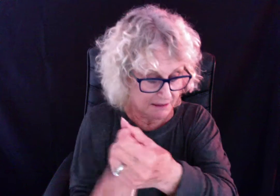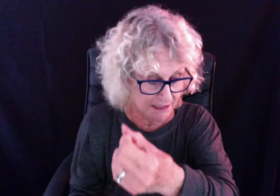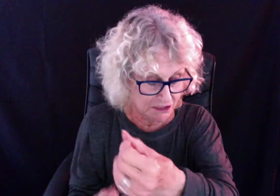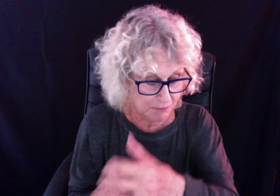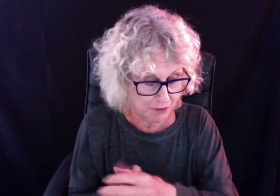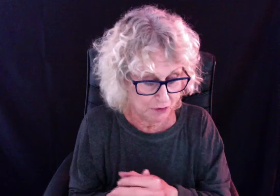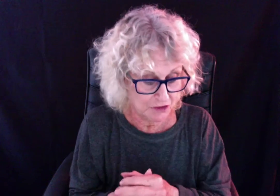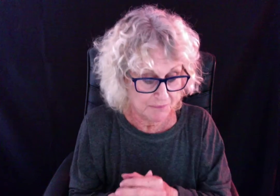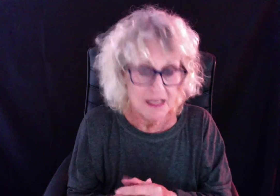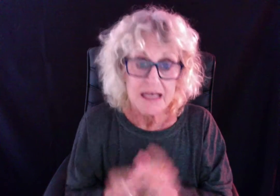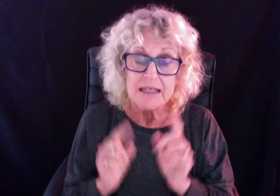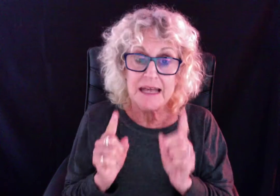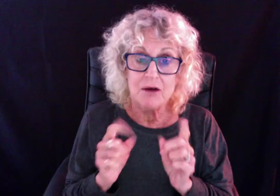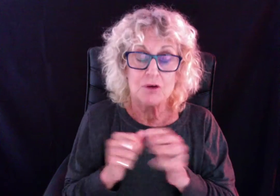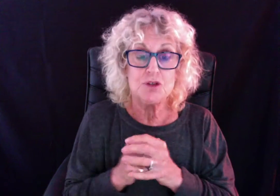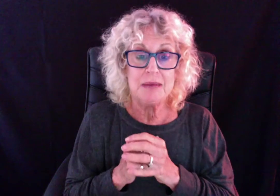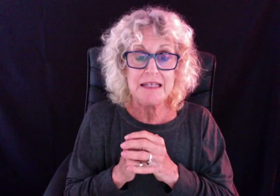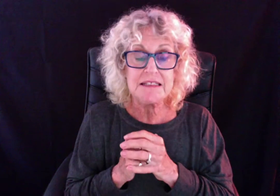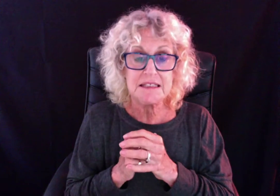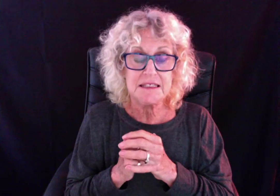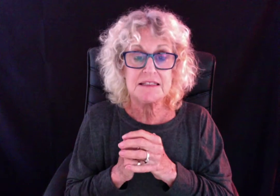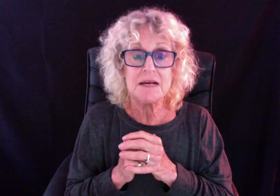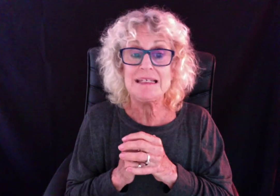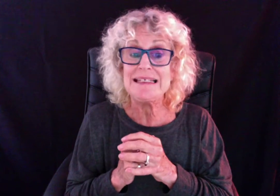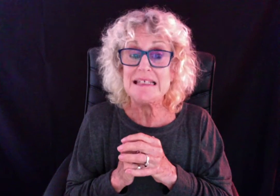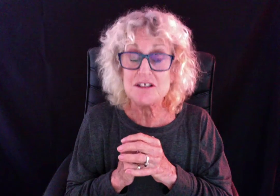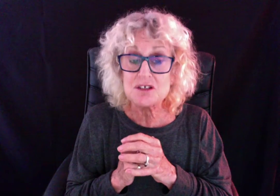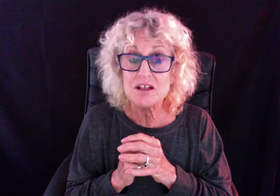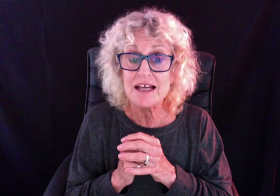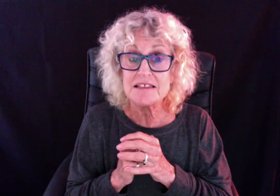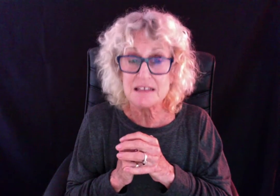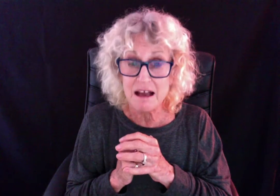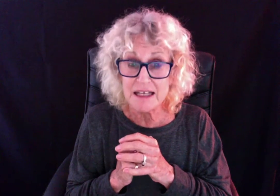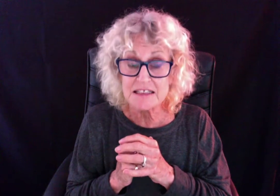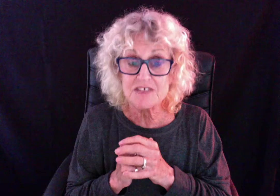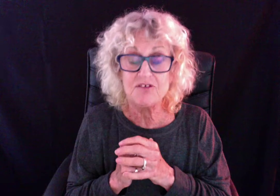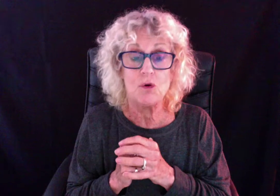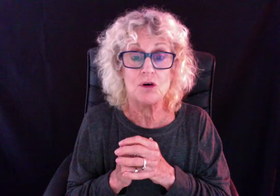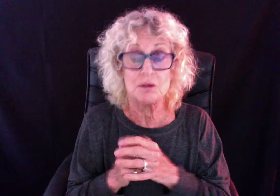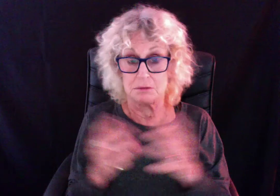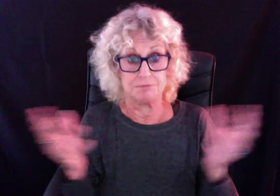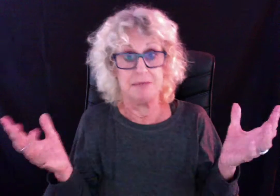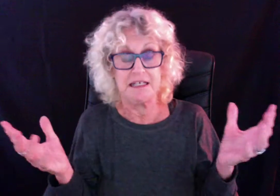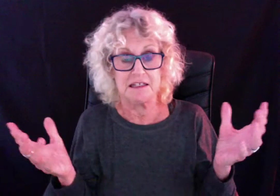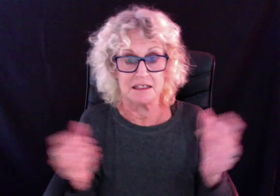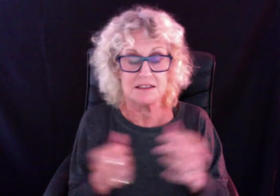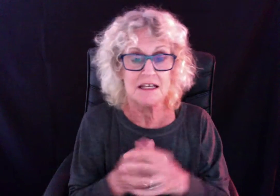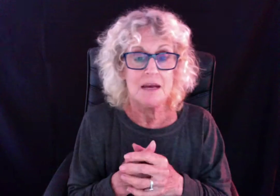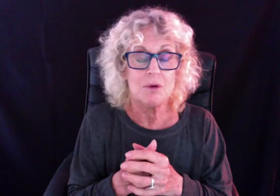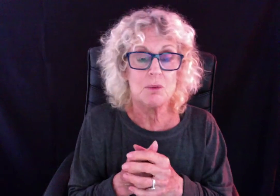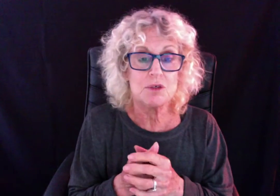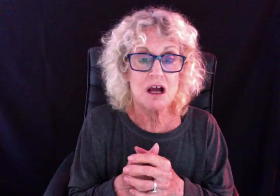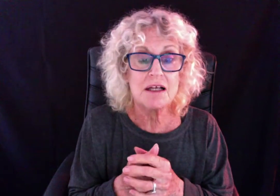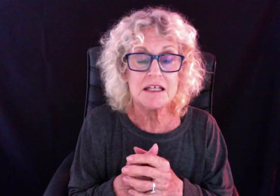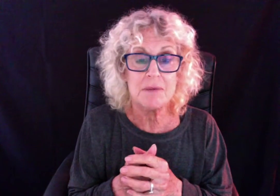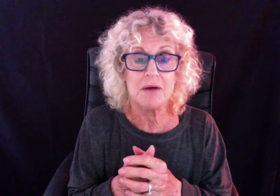That's both. Now, you may see some initialized signs for many things, but when we're talking about